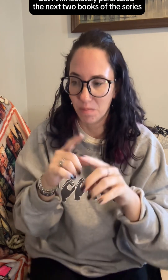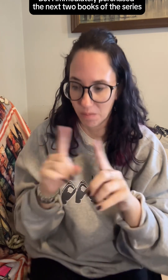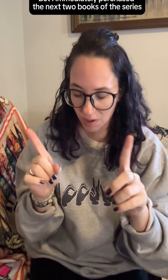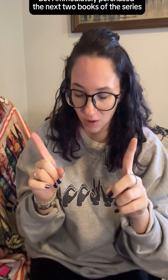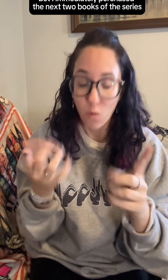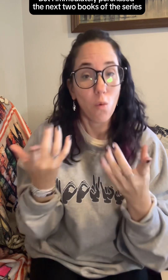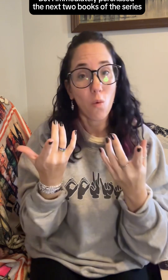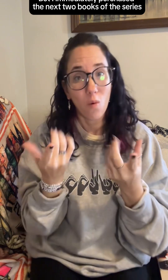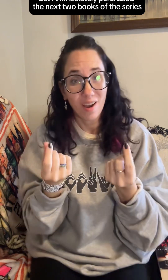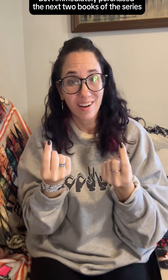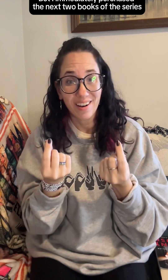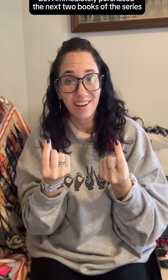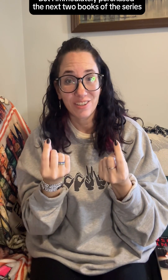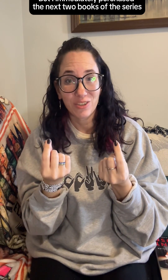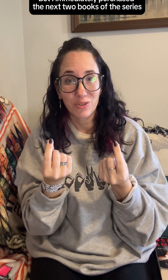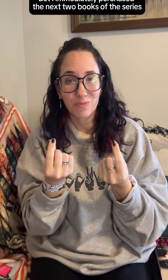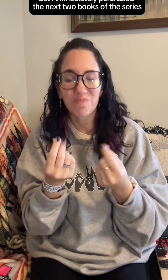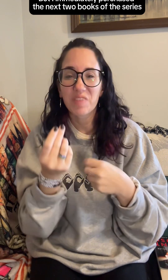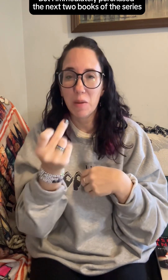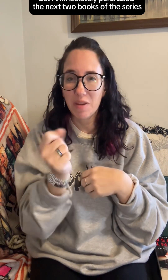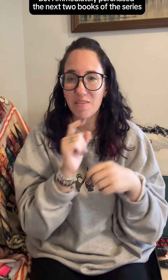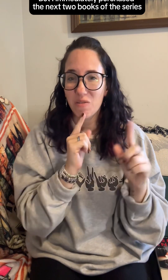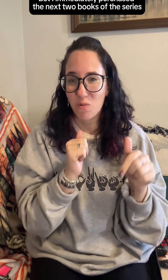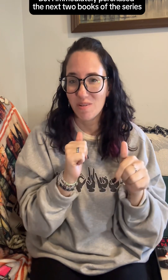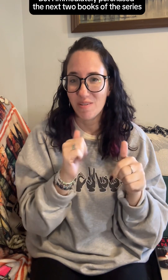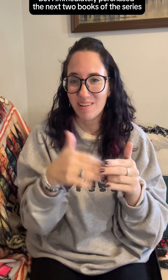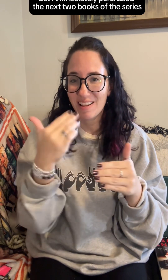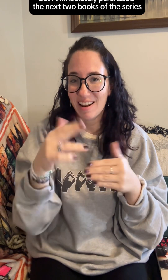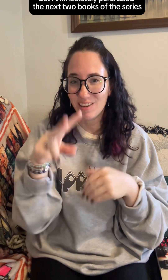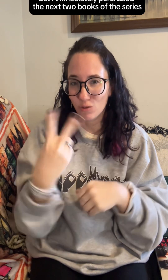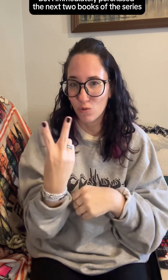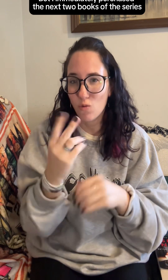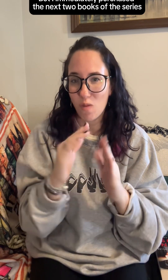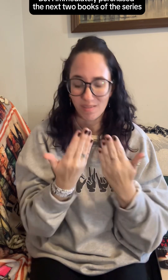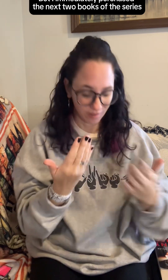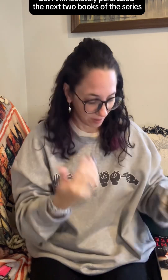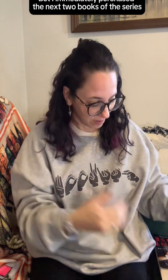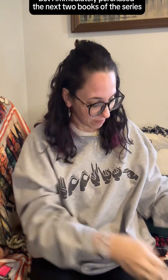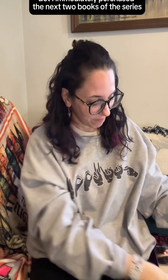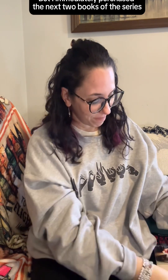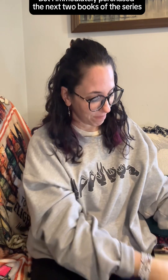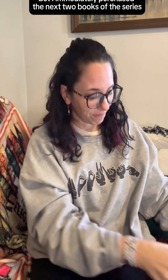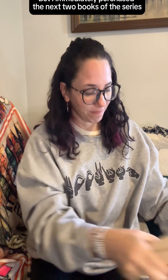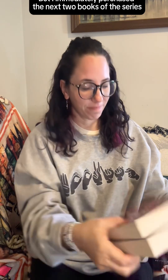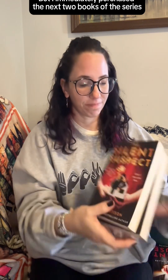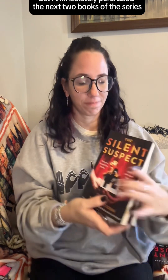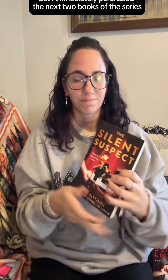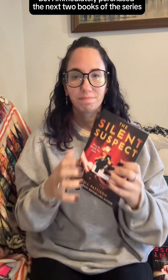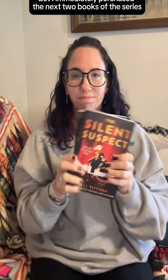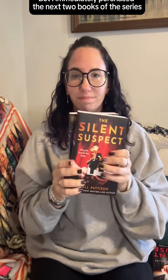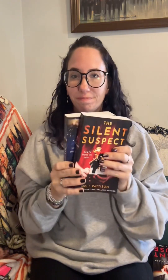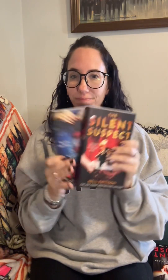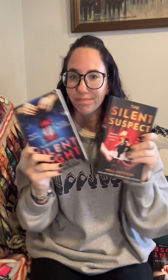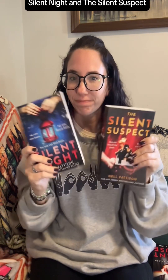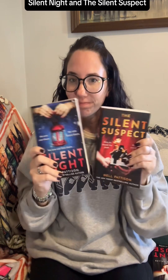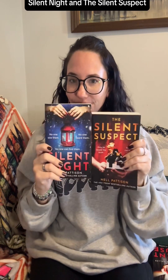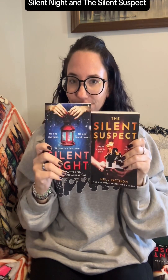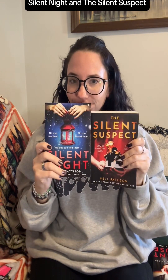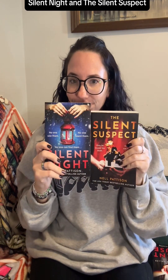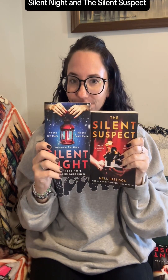I immediately purchased the next two books of this series, Silent Night